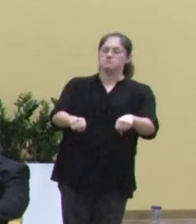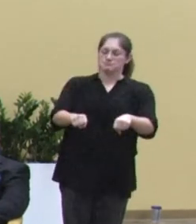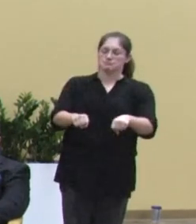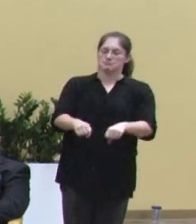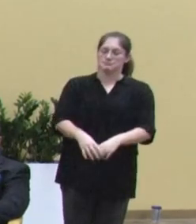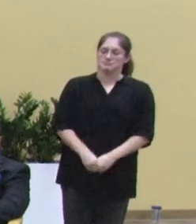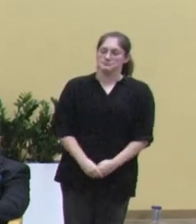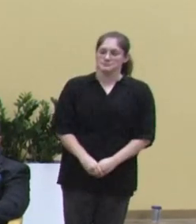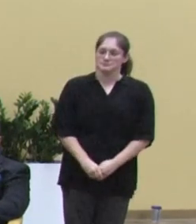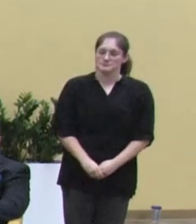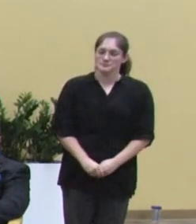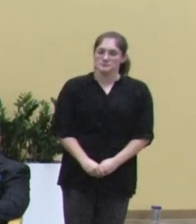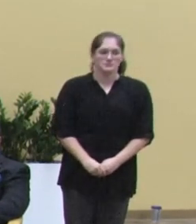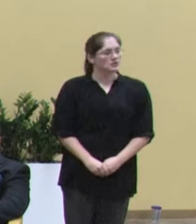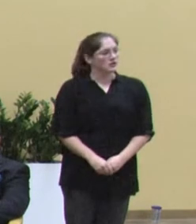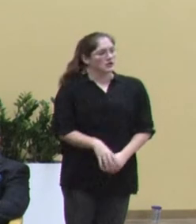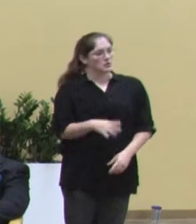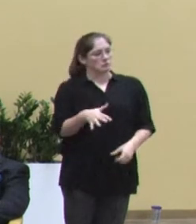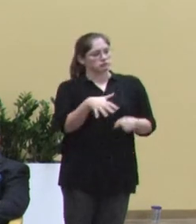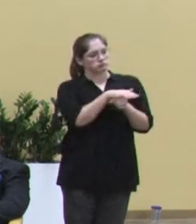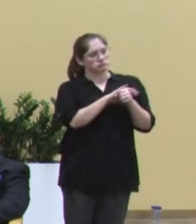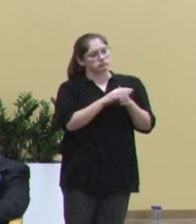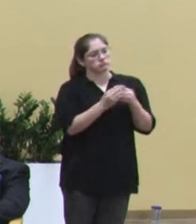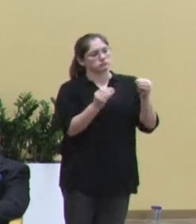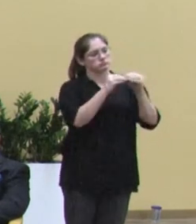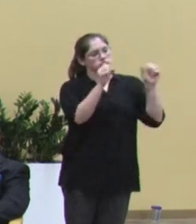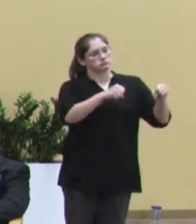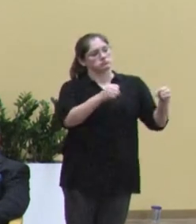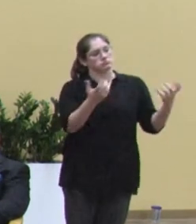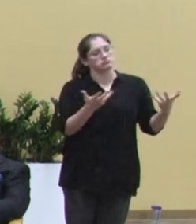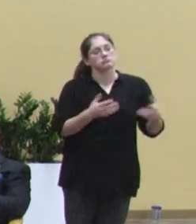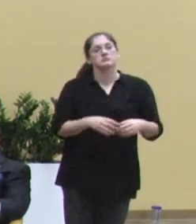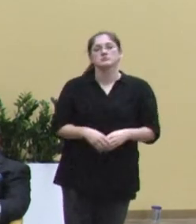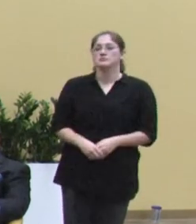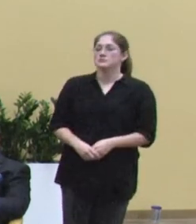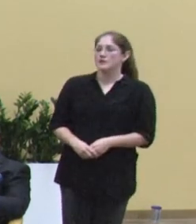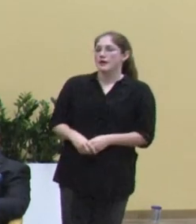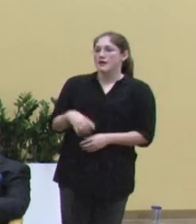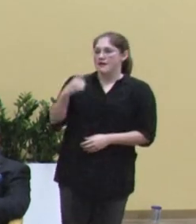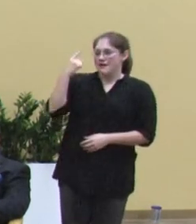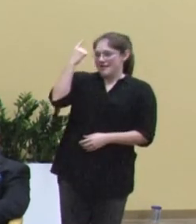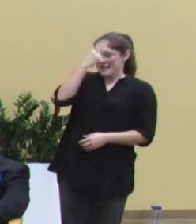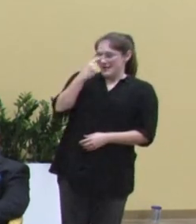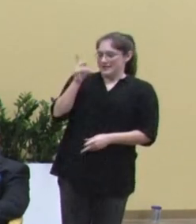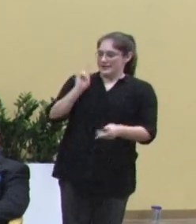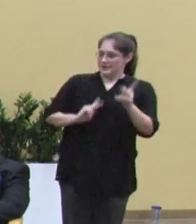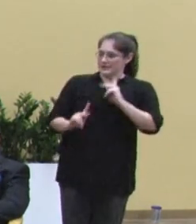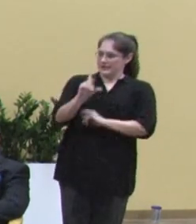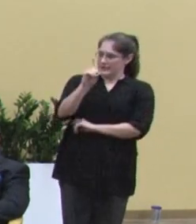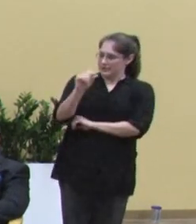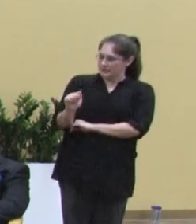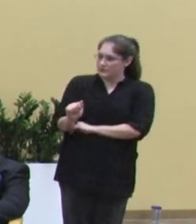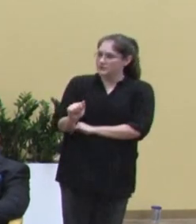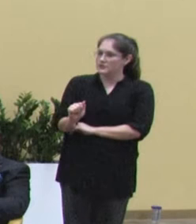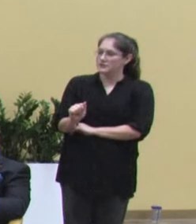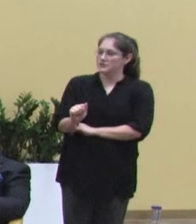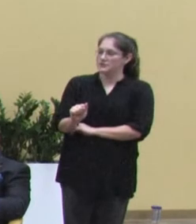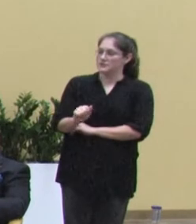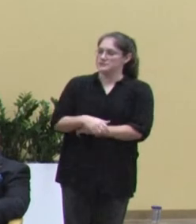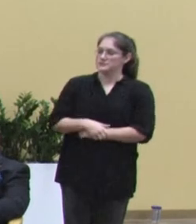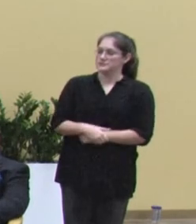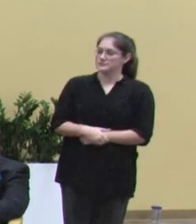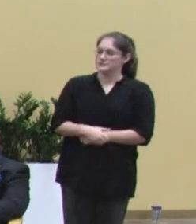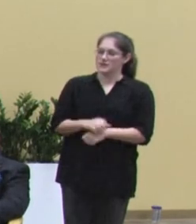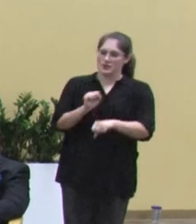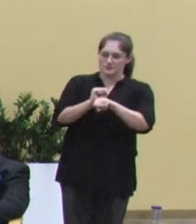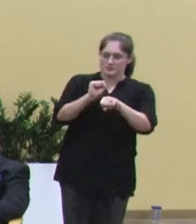more. In what areas do you think that he could have done more? Well, I think, just speaking for folks with disabilities and, you know, and that